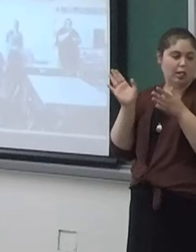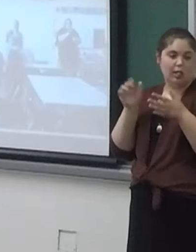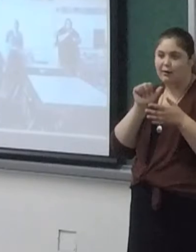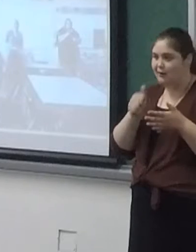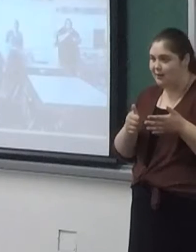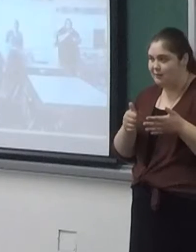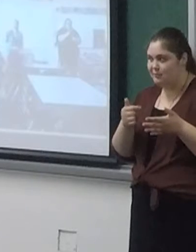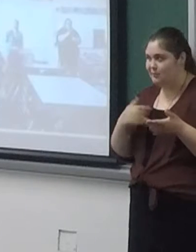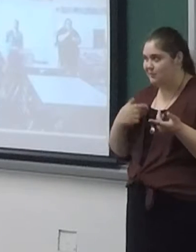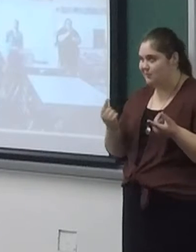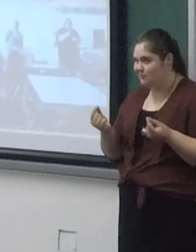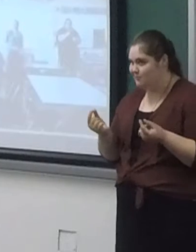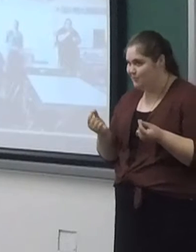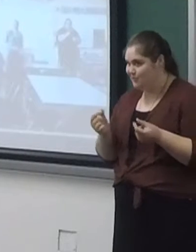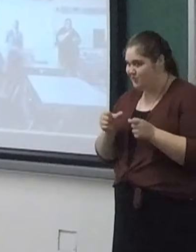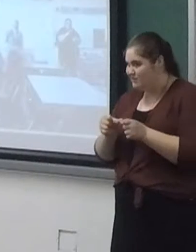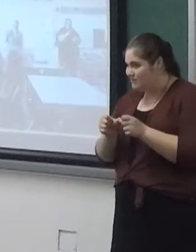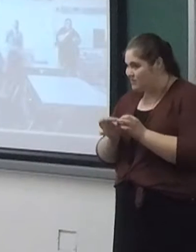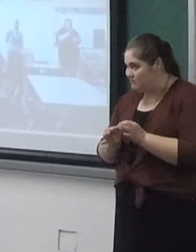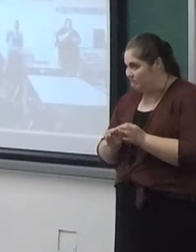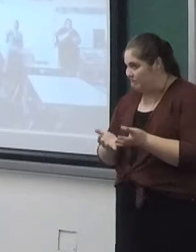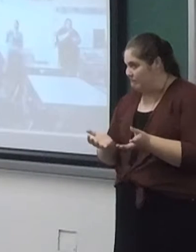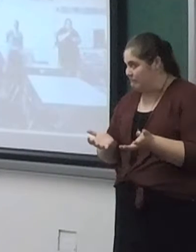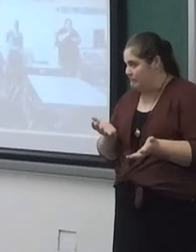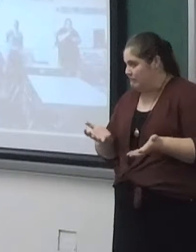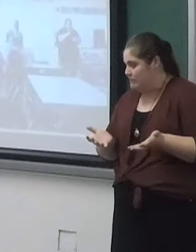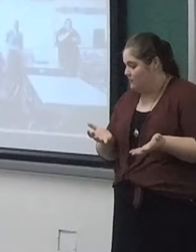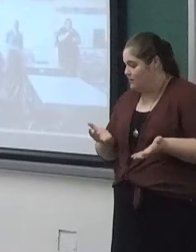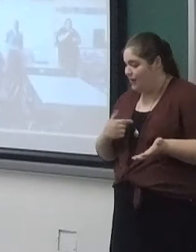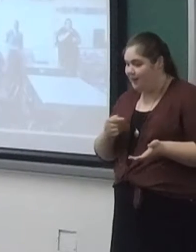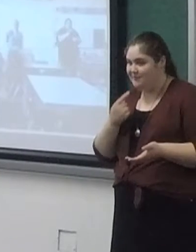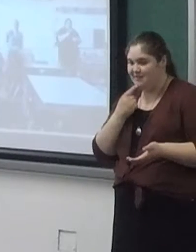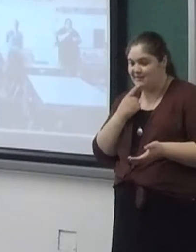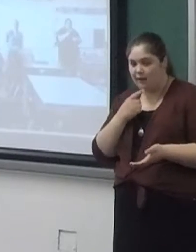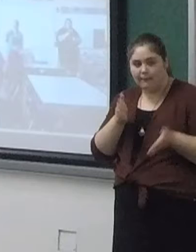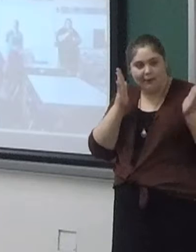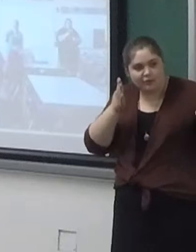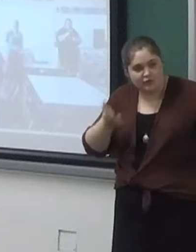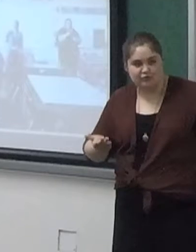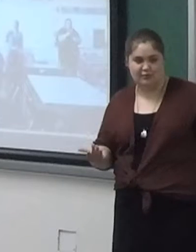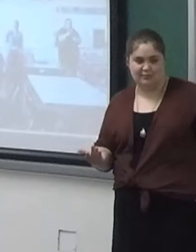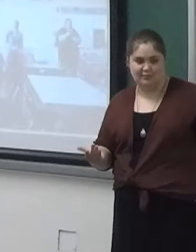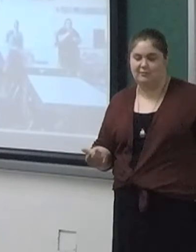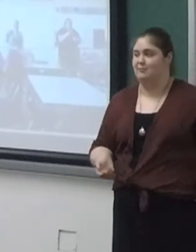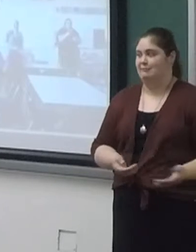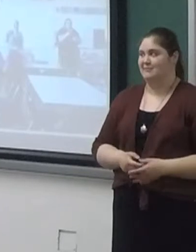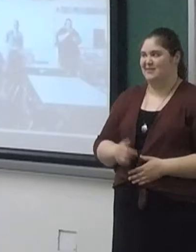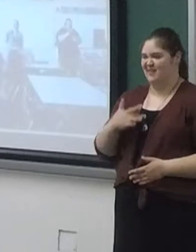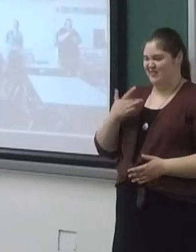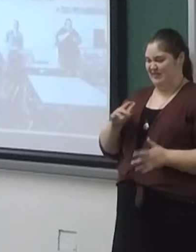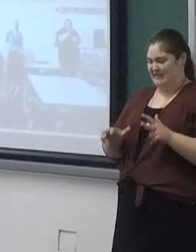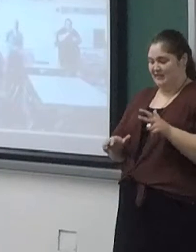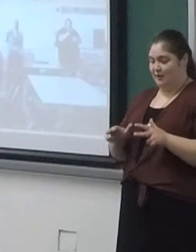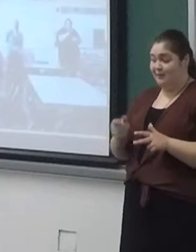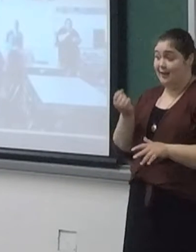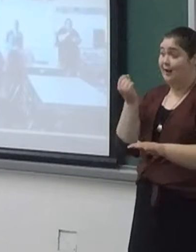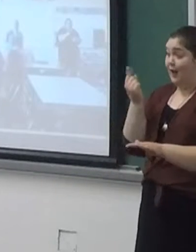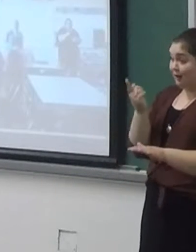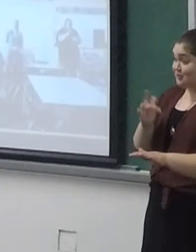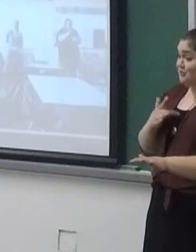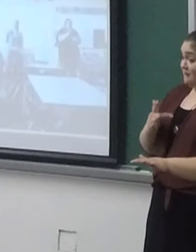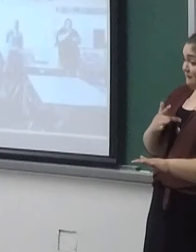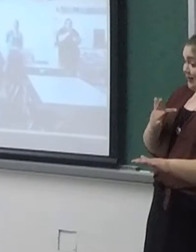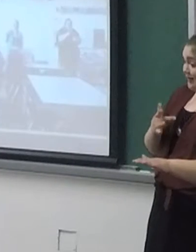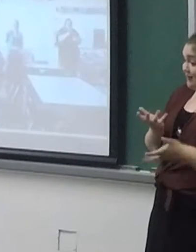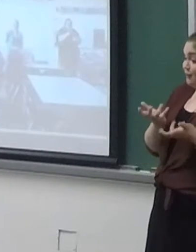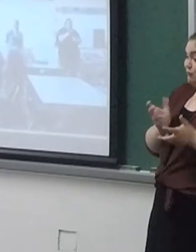this, or what are we going to do? And there would be times when I'd have to yell at him, and I'm like, this is kind of awkward because I feel you, I understand that you